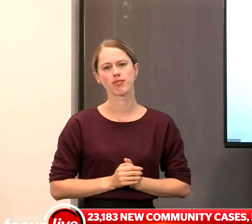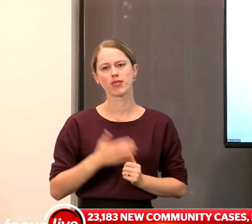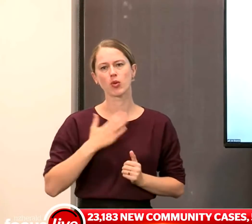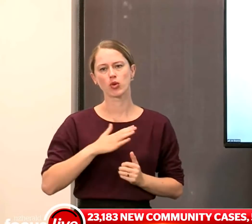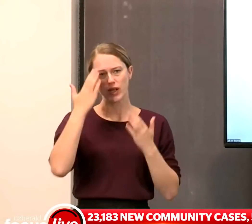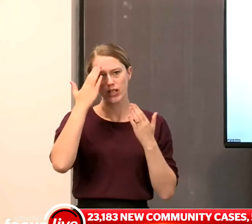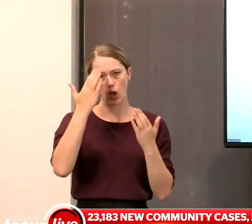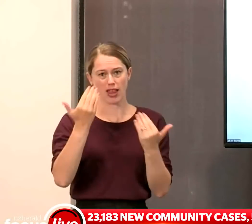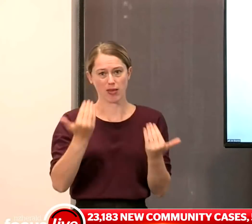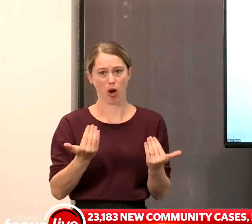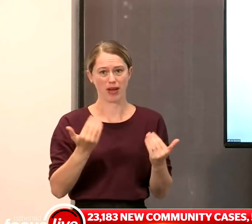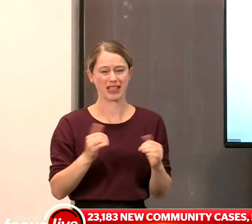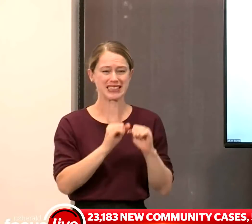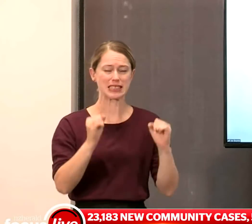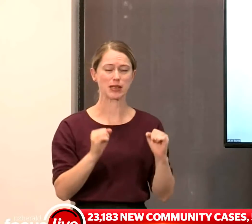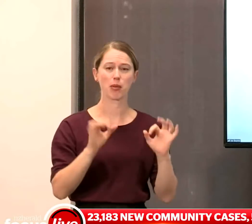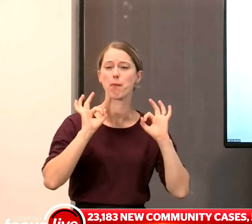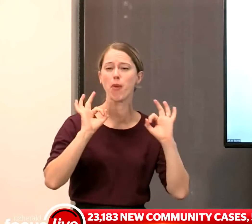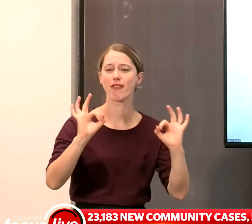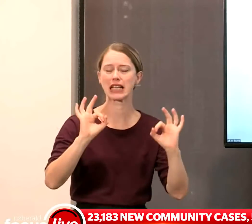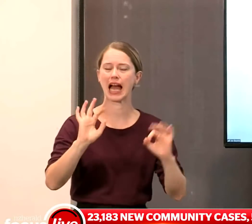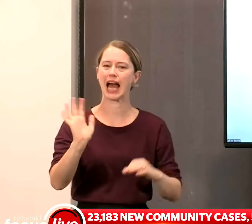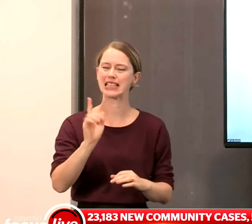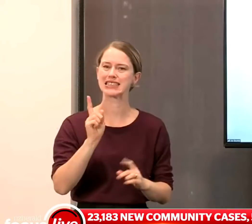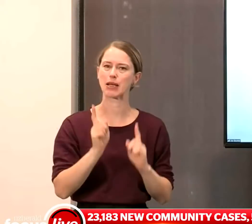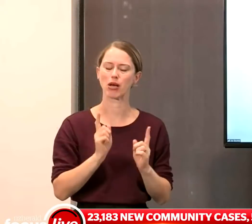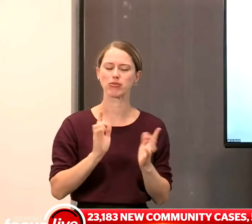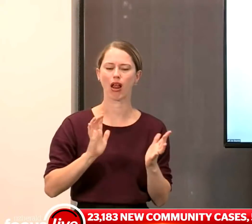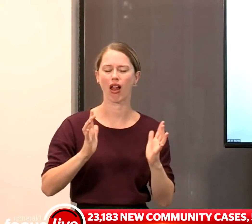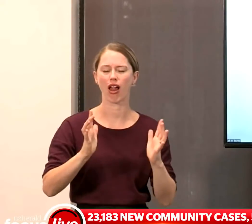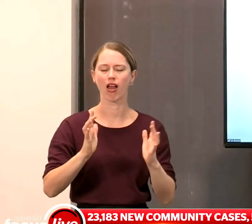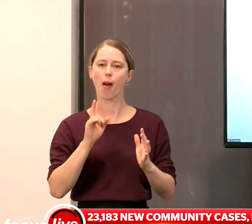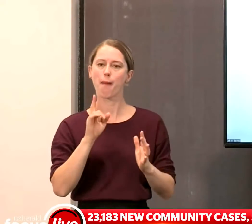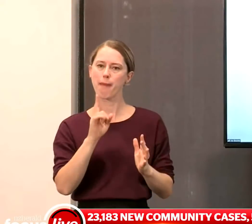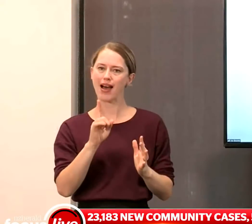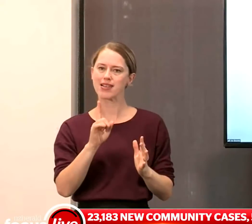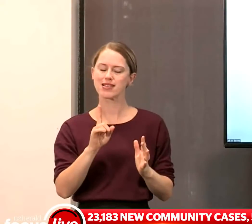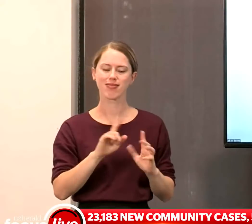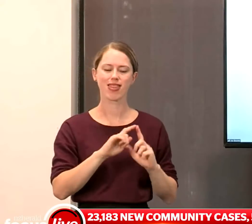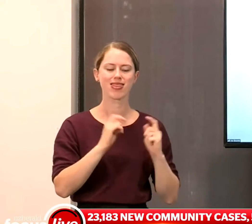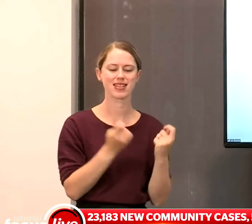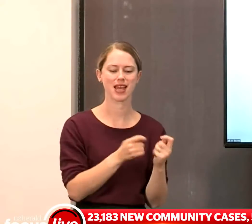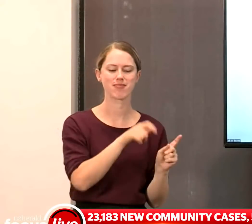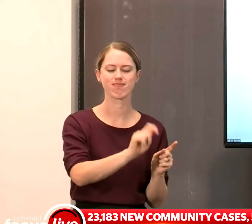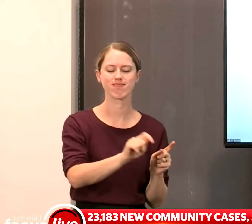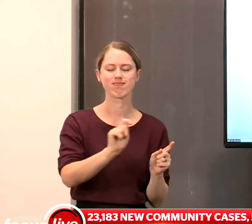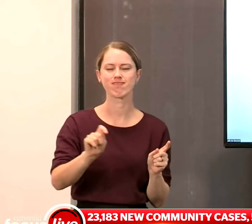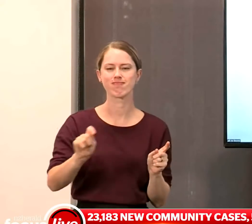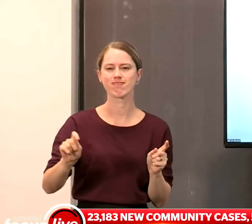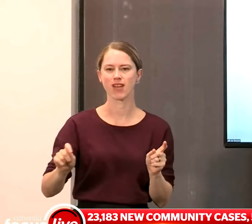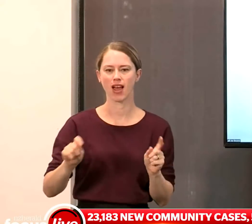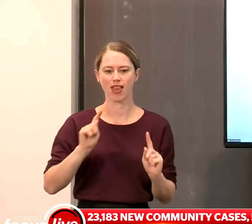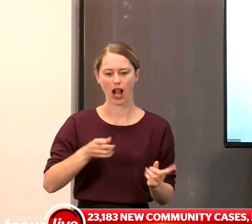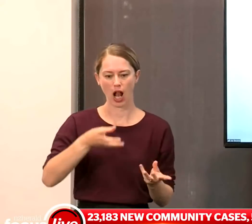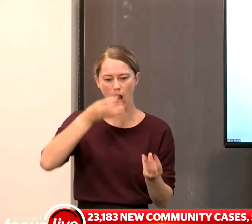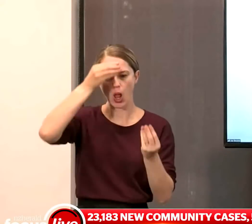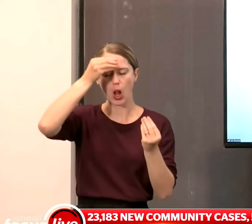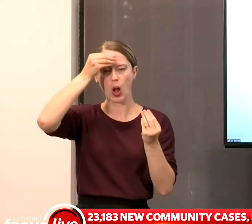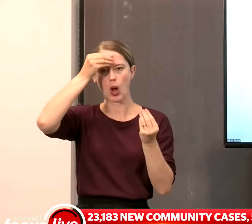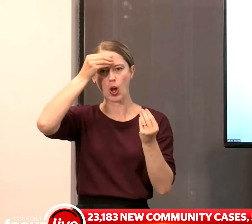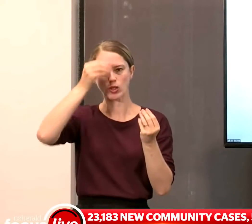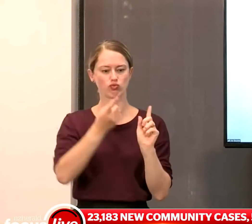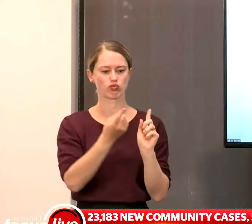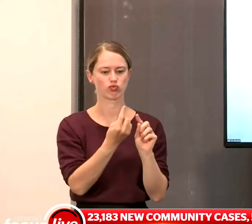this point, those systems aren't perfect, but our teams have demonstrated an ability to learn and